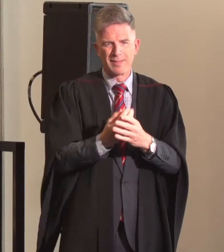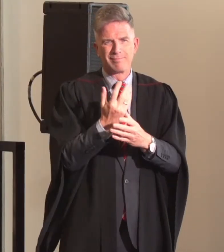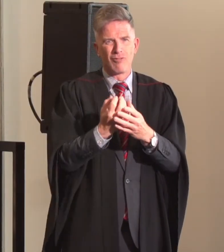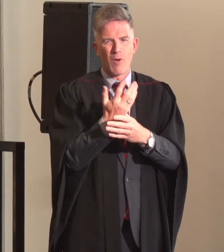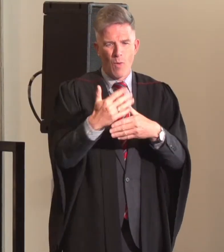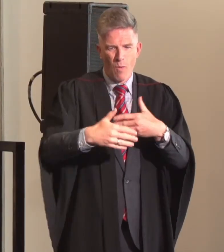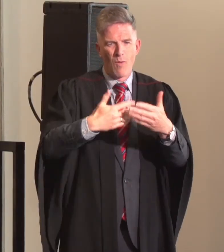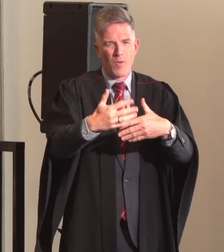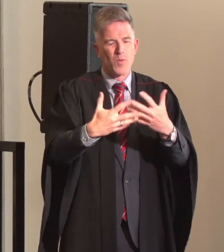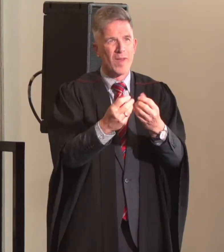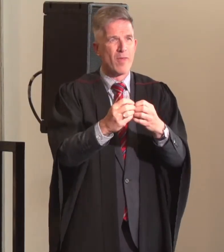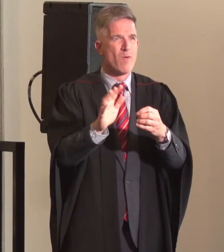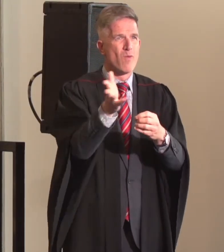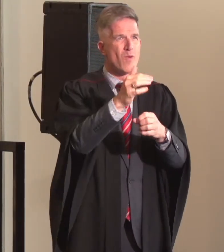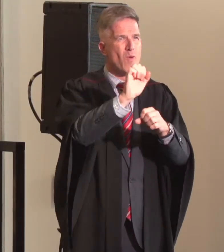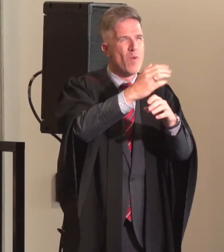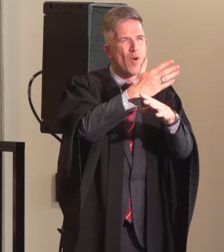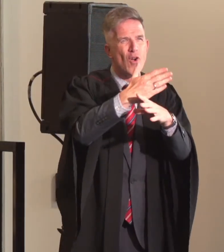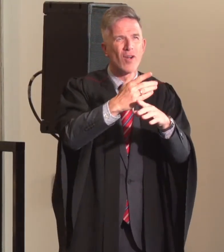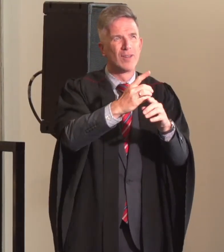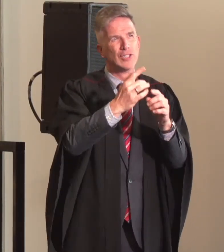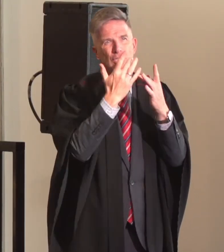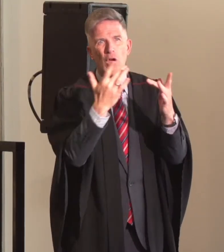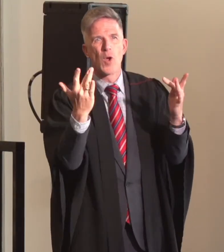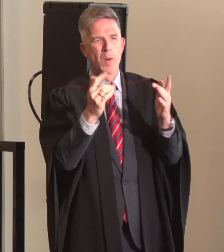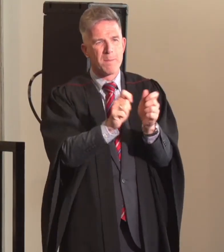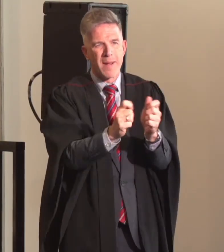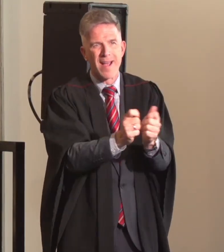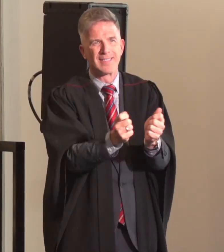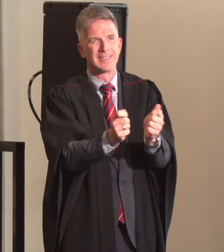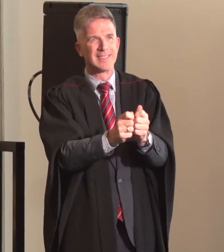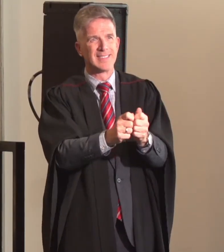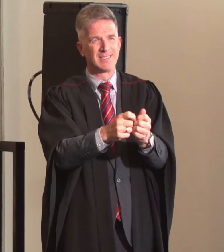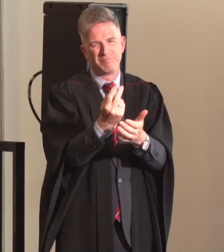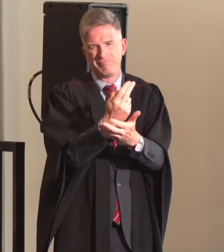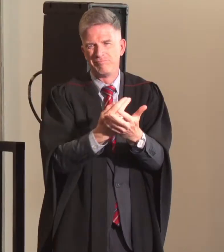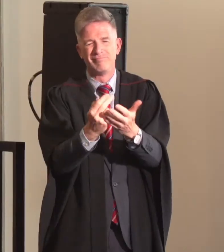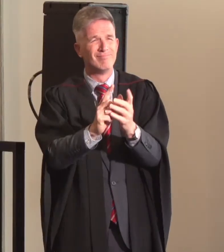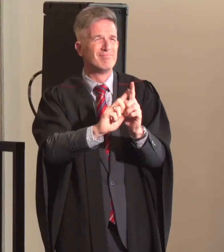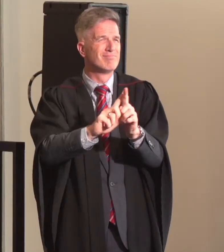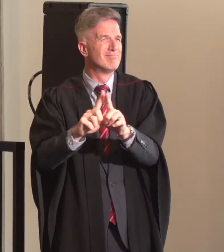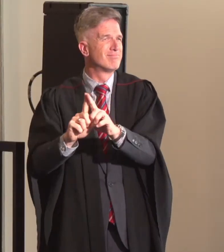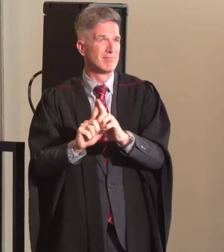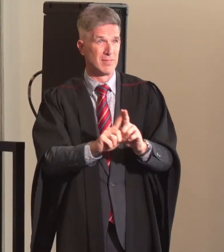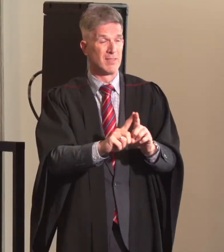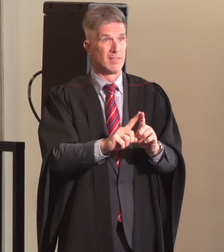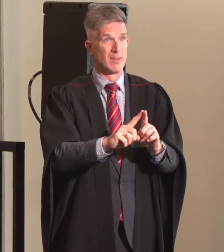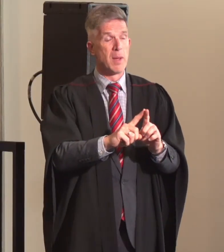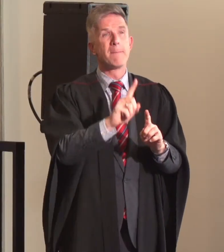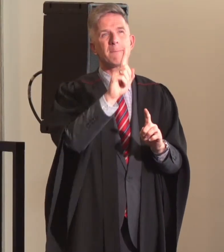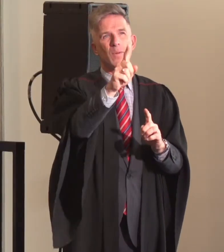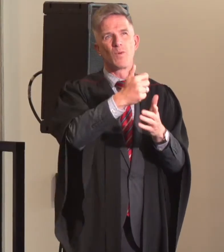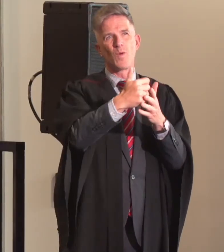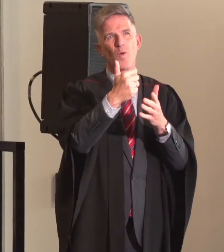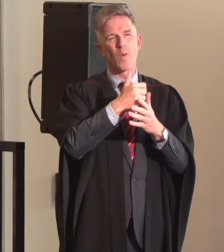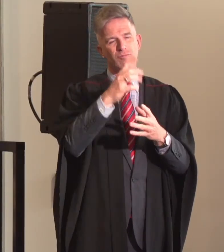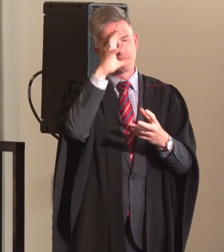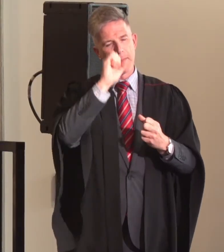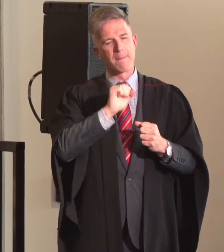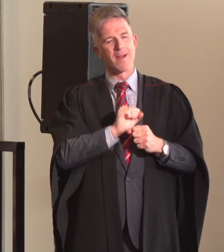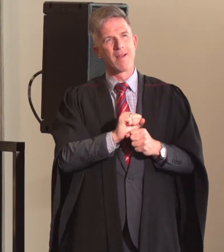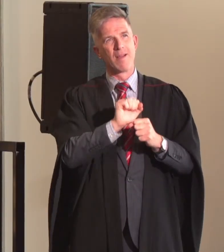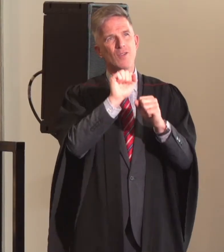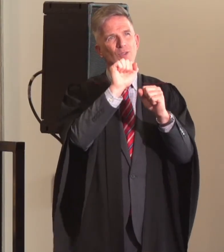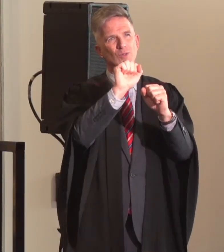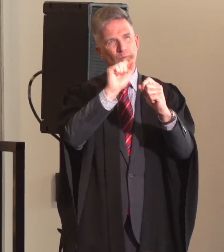commission, every collection, every show, every magazine. And in a world full of distractions, stay rooted to your purpose. Be bold,